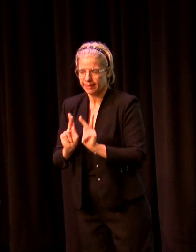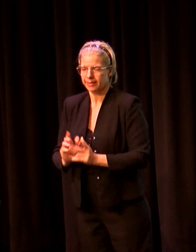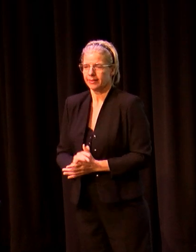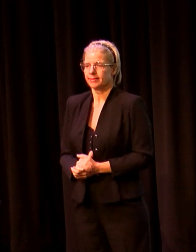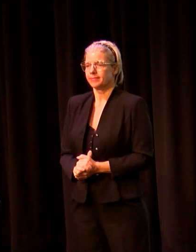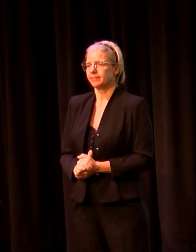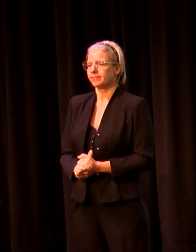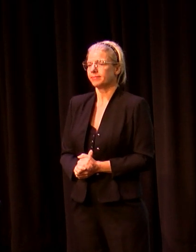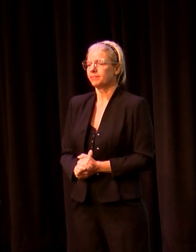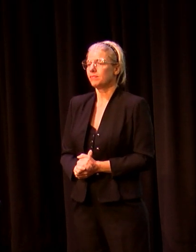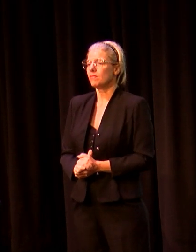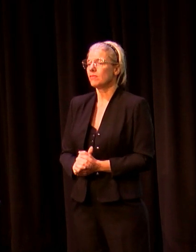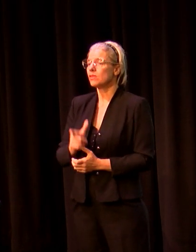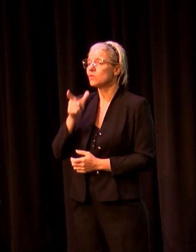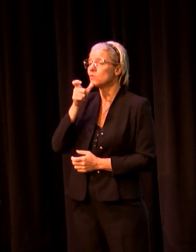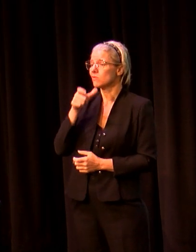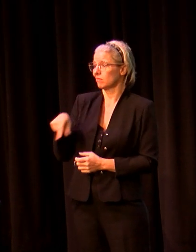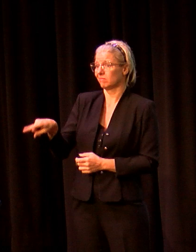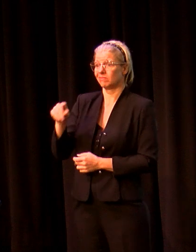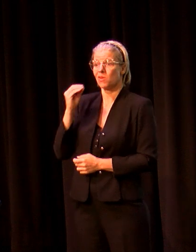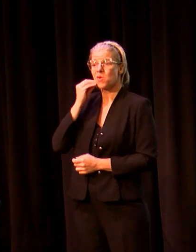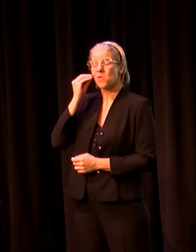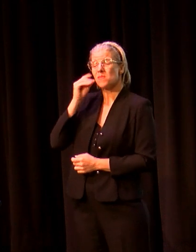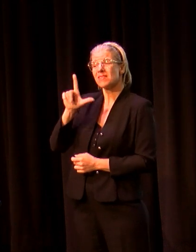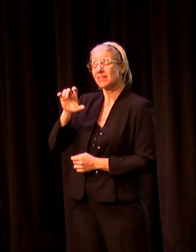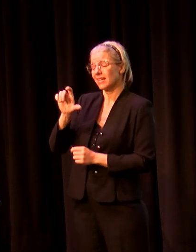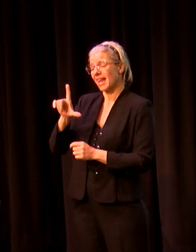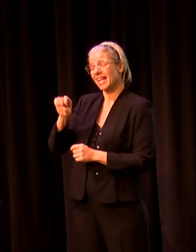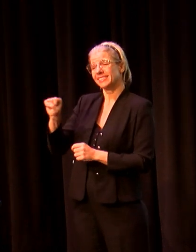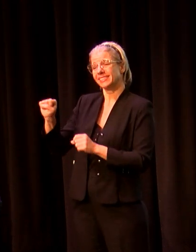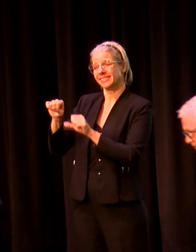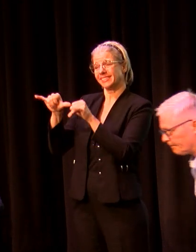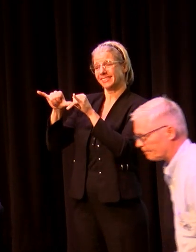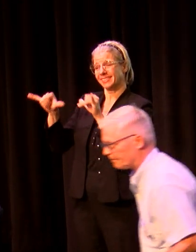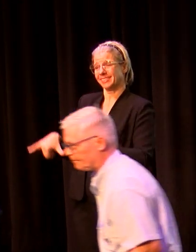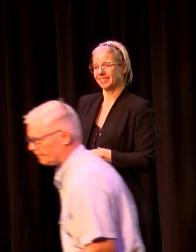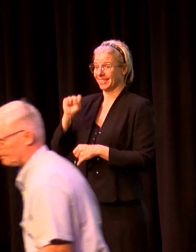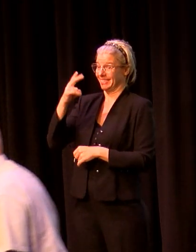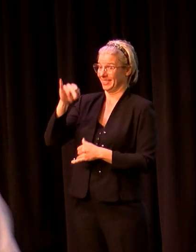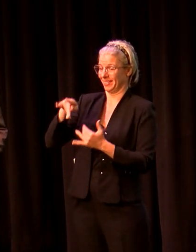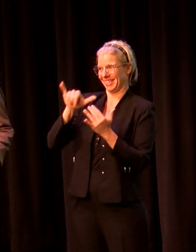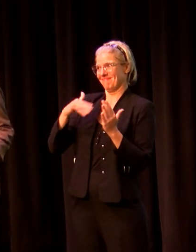or homeless system. So that's the SHIP wish list. Thank you.